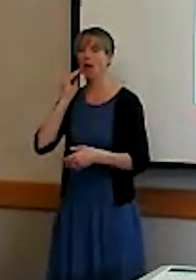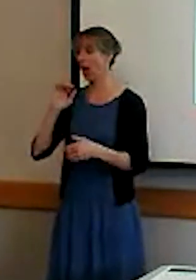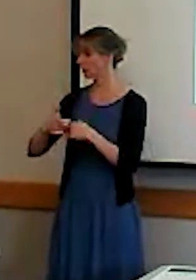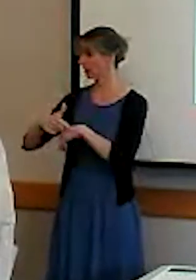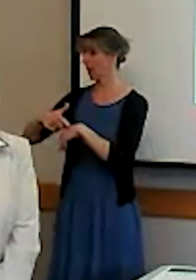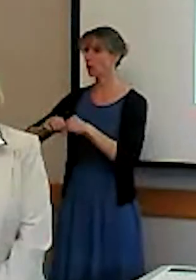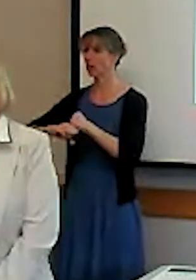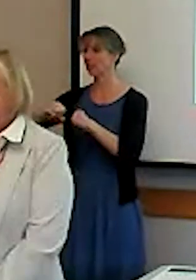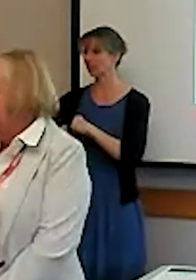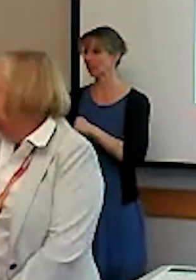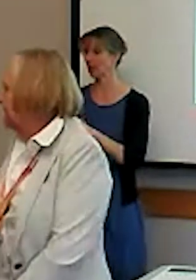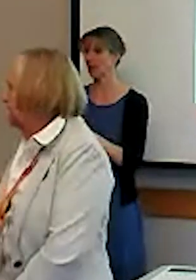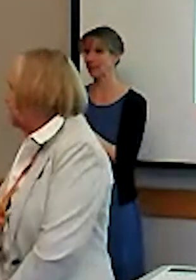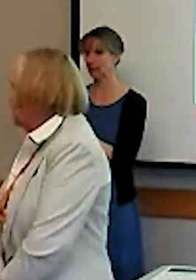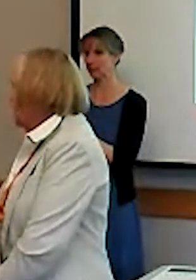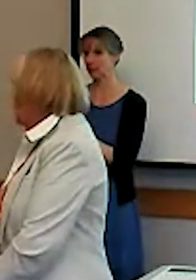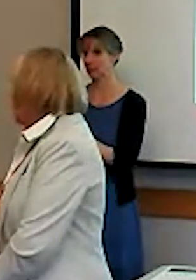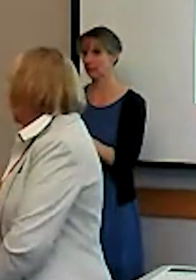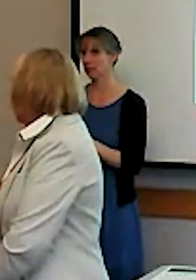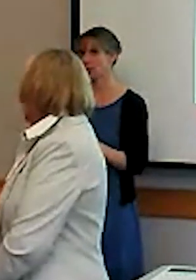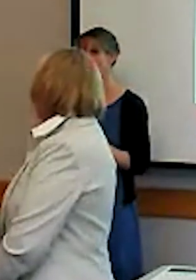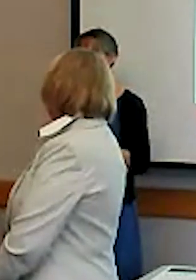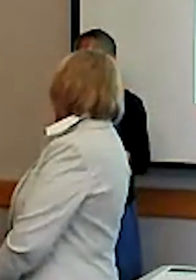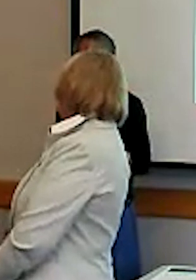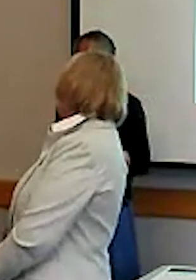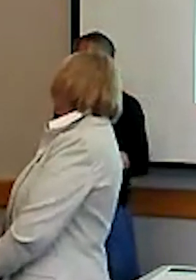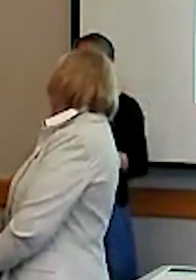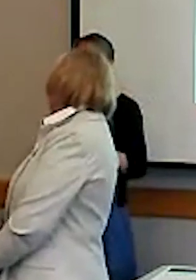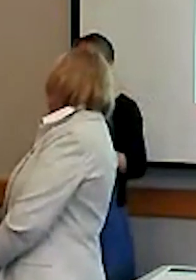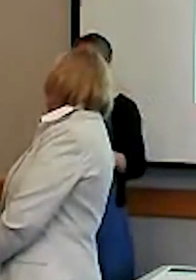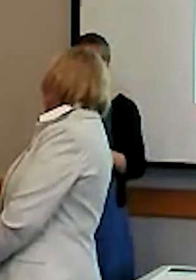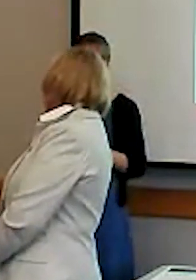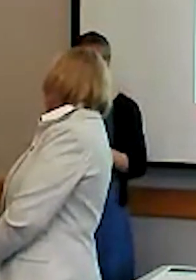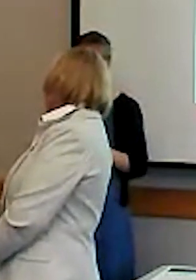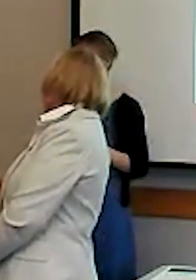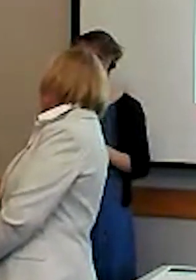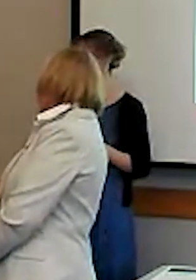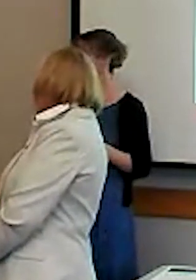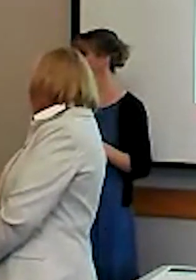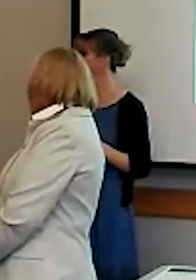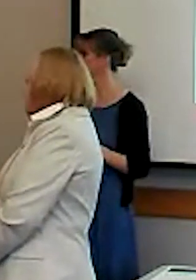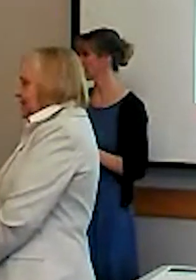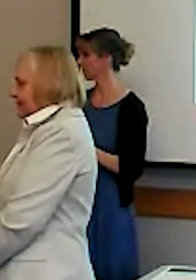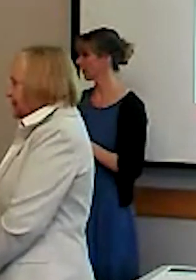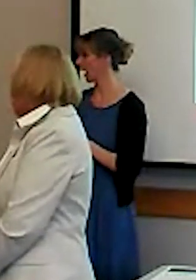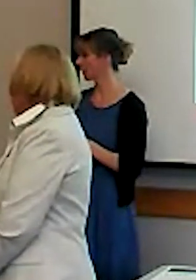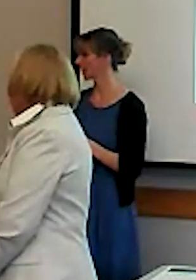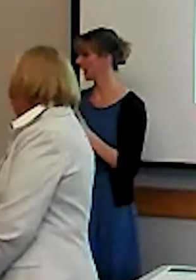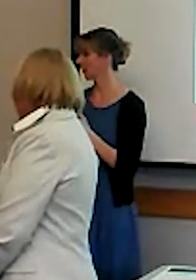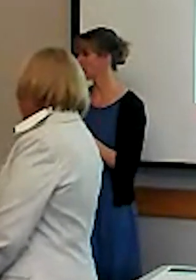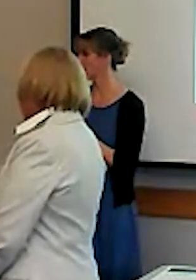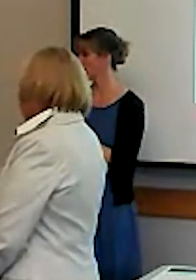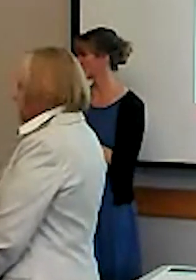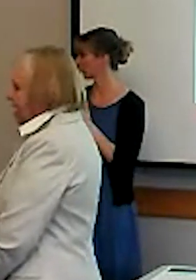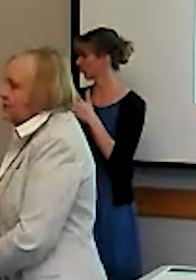We're gonna extend the session about 10 minutes, so if you can do it like with 8 minutes, we'll still have a few